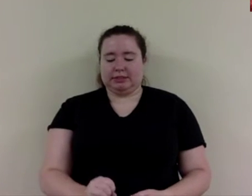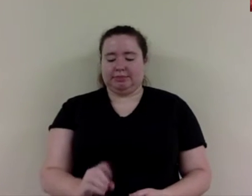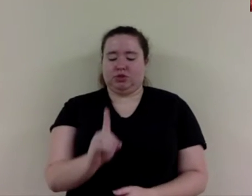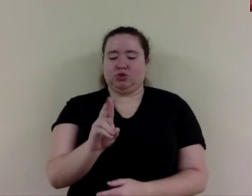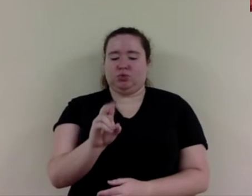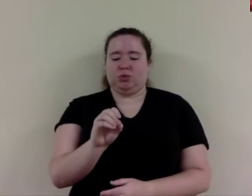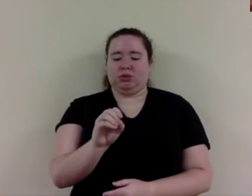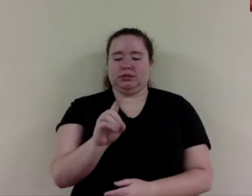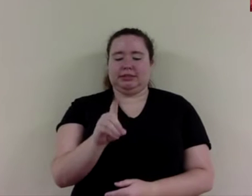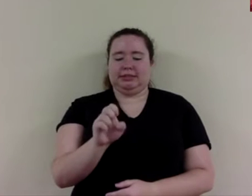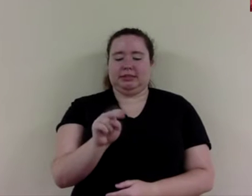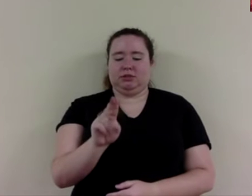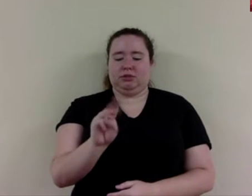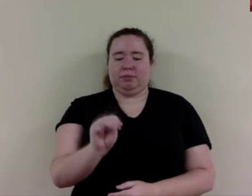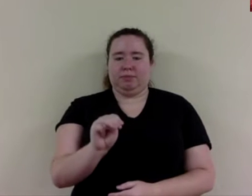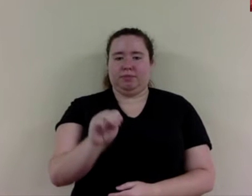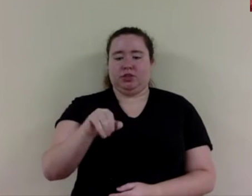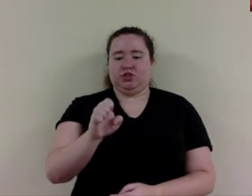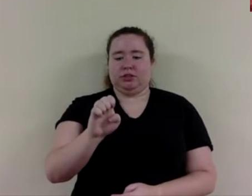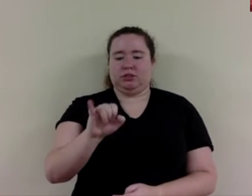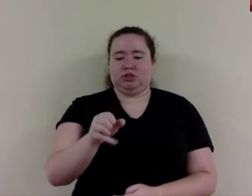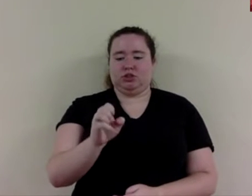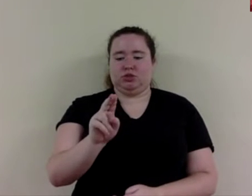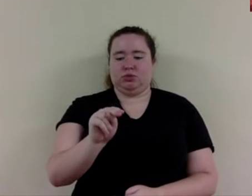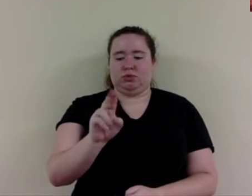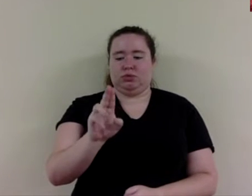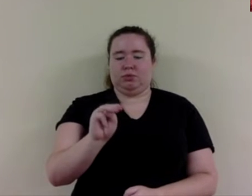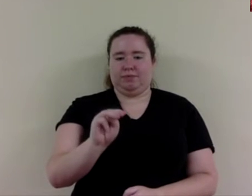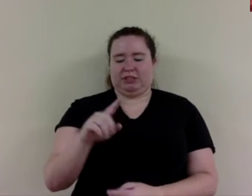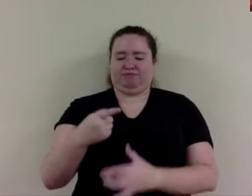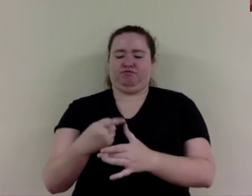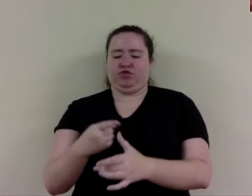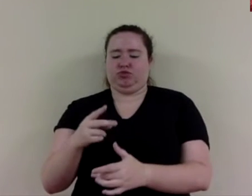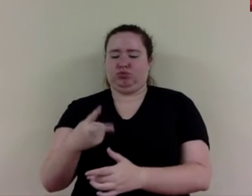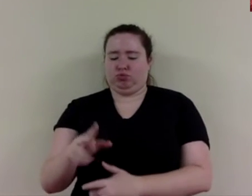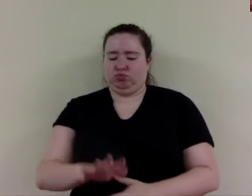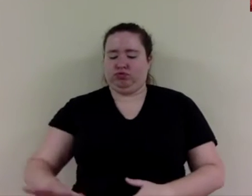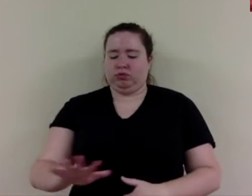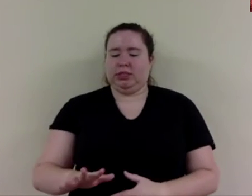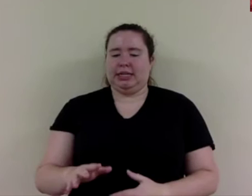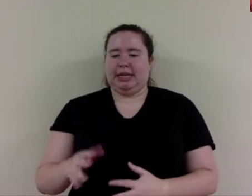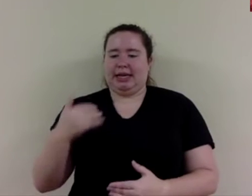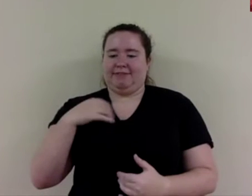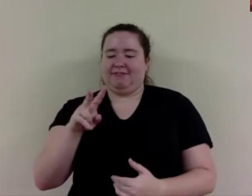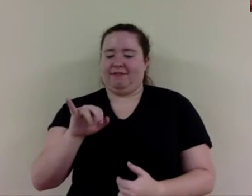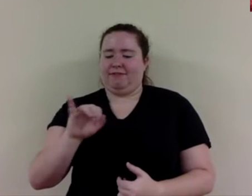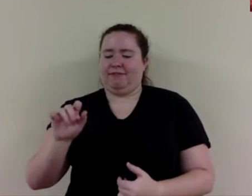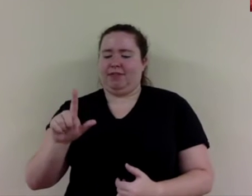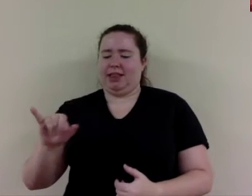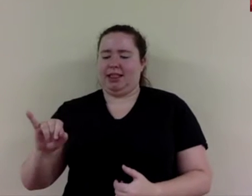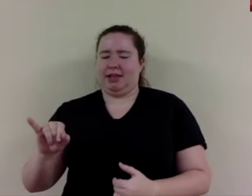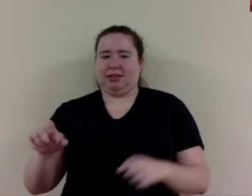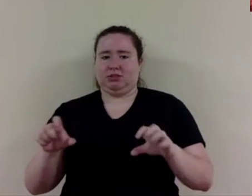and the jejunum, the first two regions, contain many small little finger-like projections known as villi. These villi are